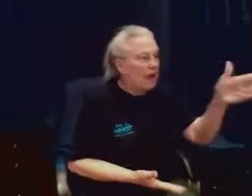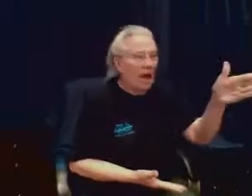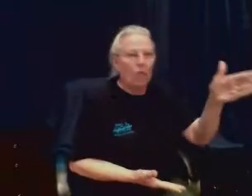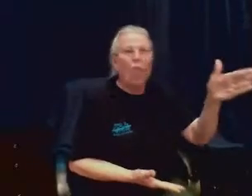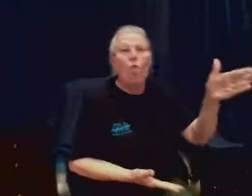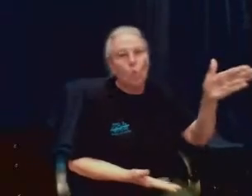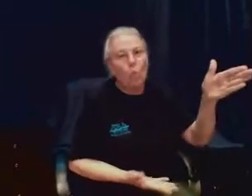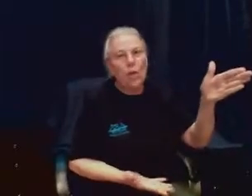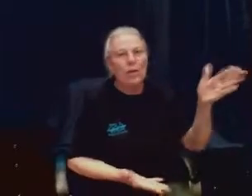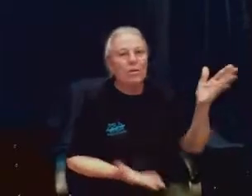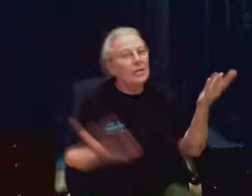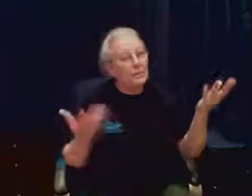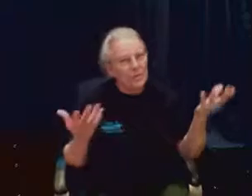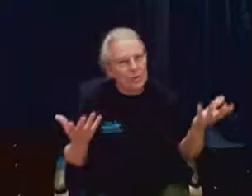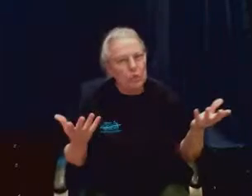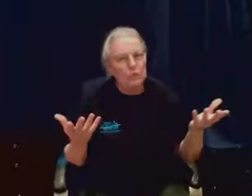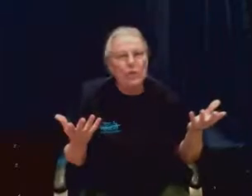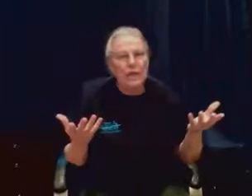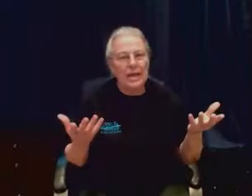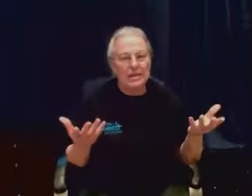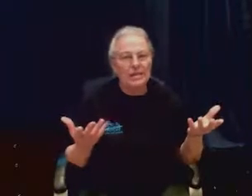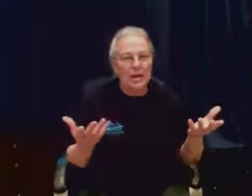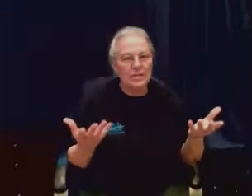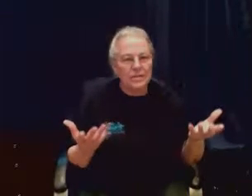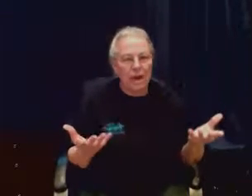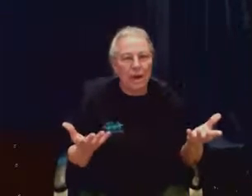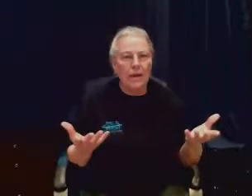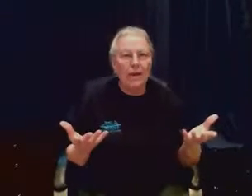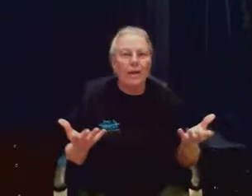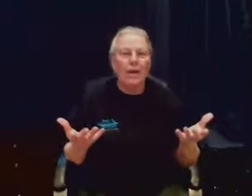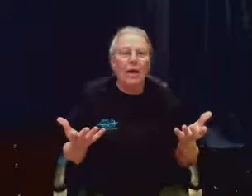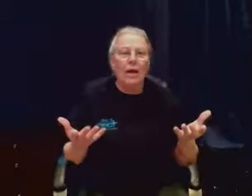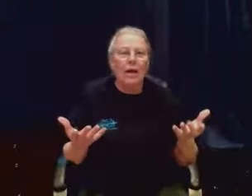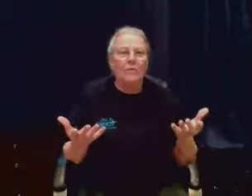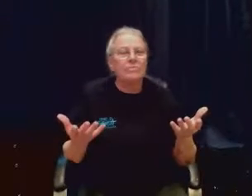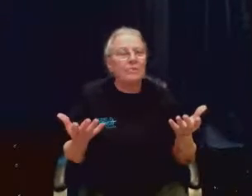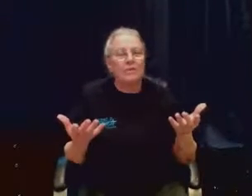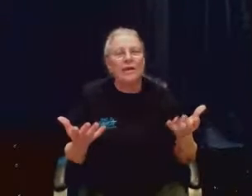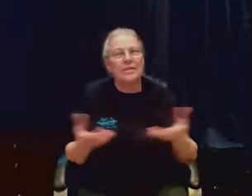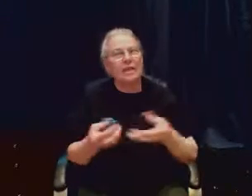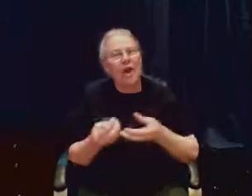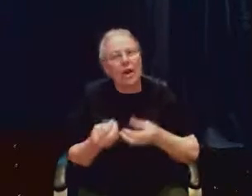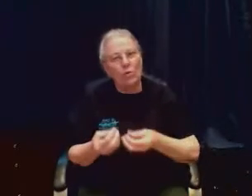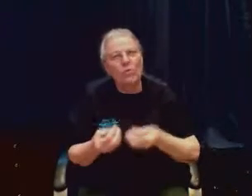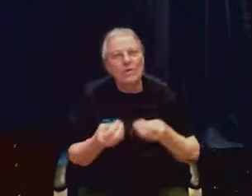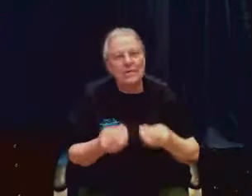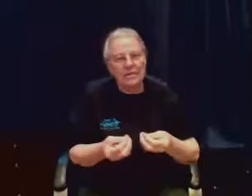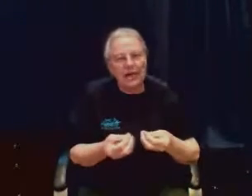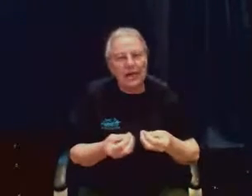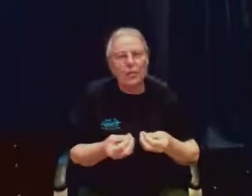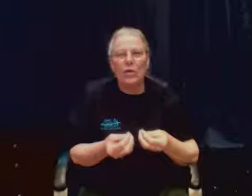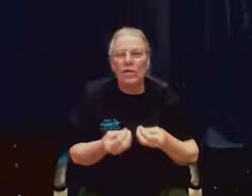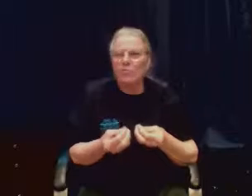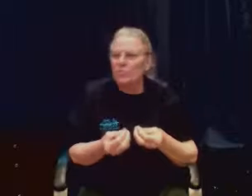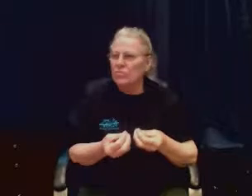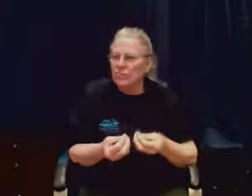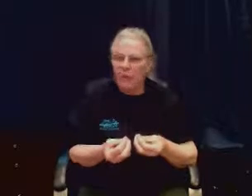Shall or will. Usually it's not signed. It's like I say, I only sign it when it's